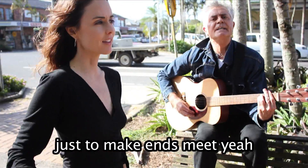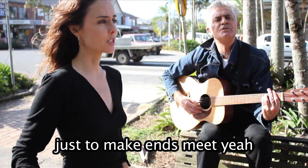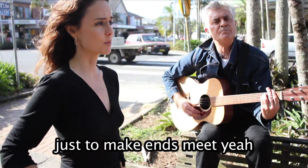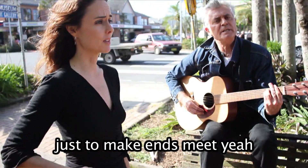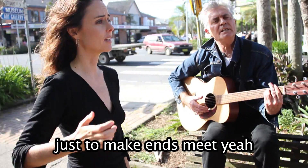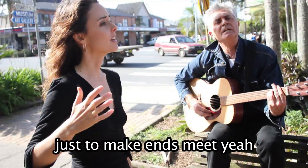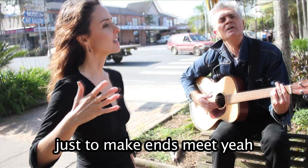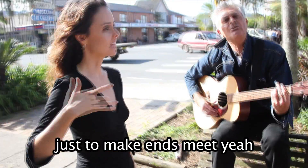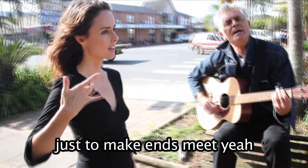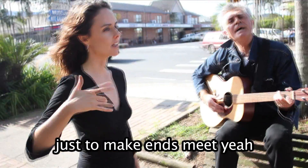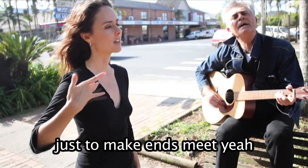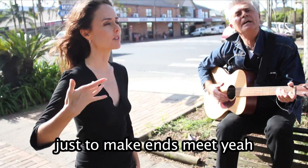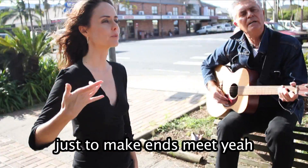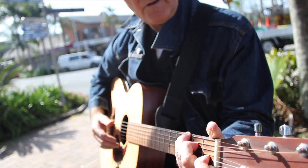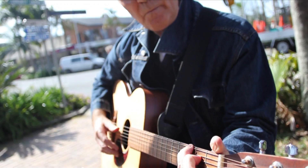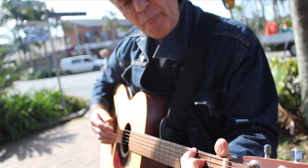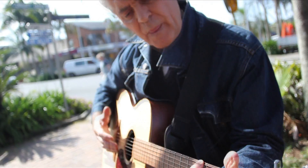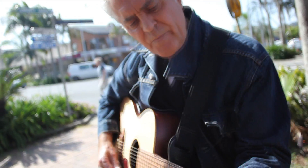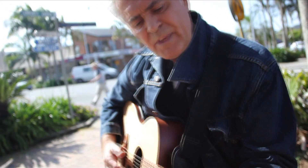ends meet. Yeah,